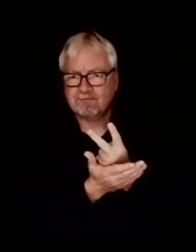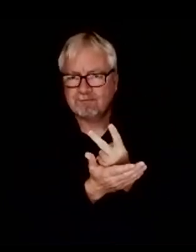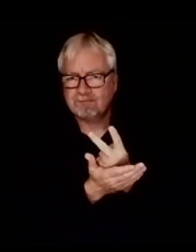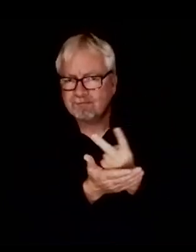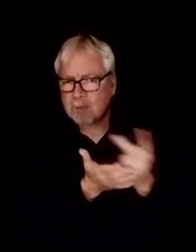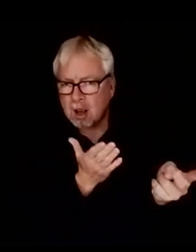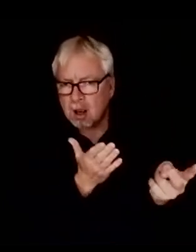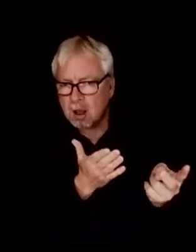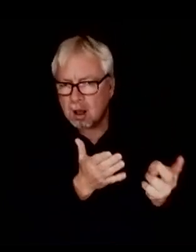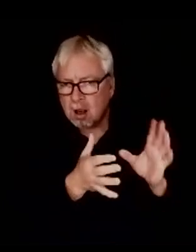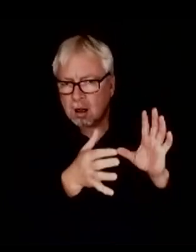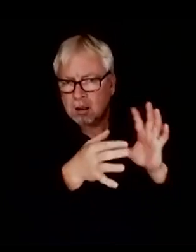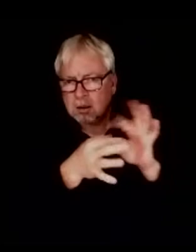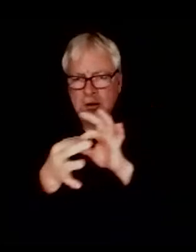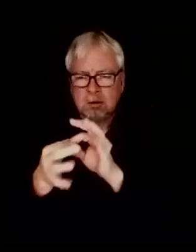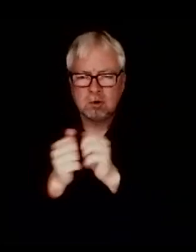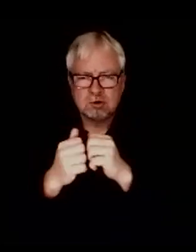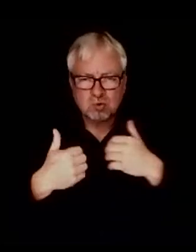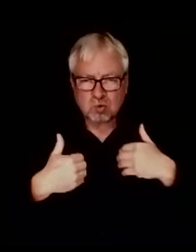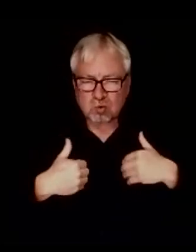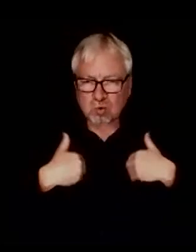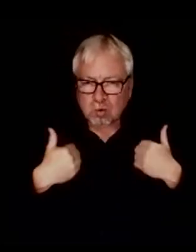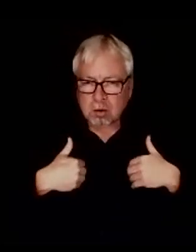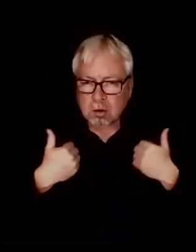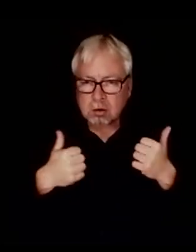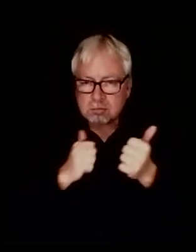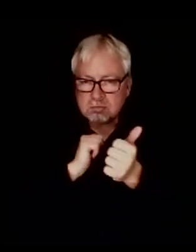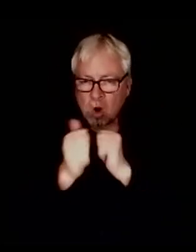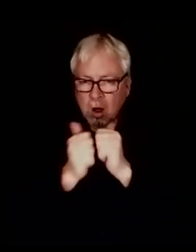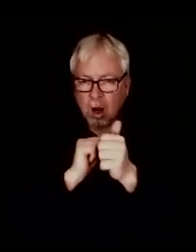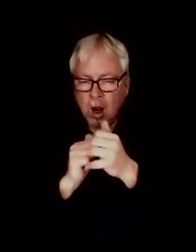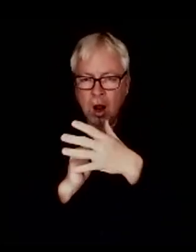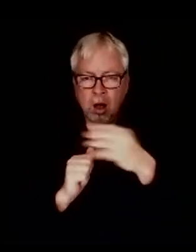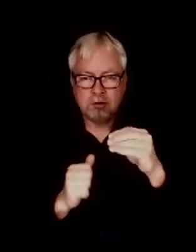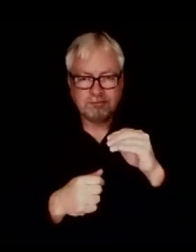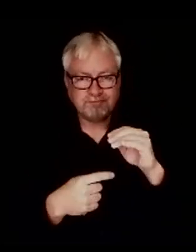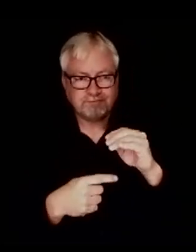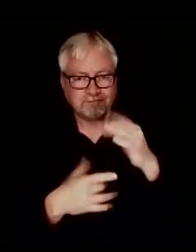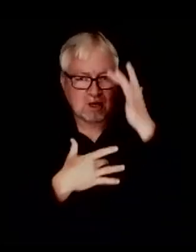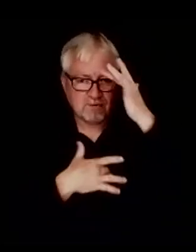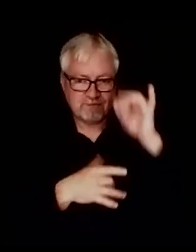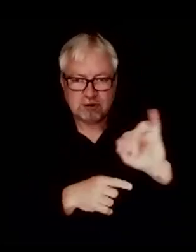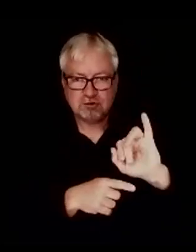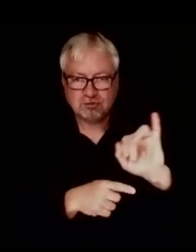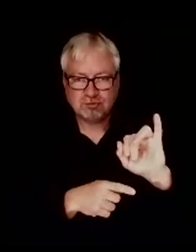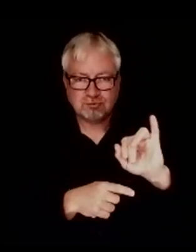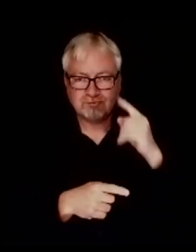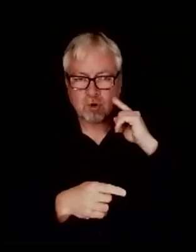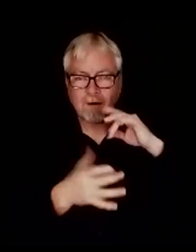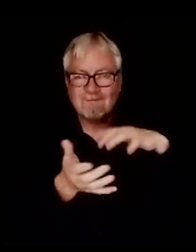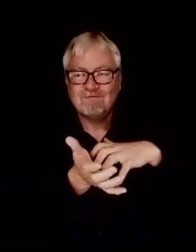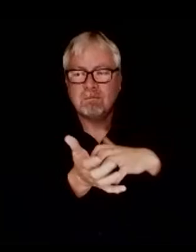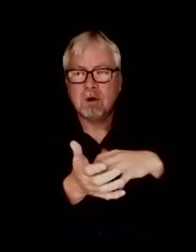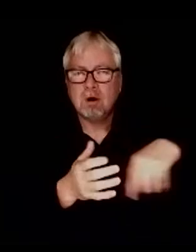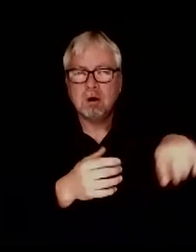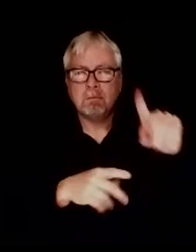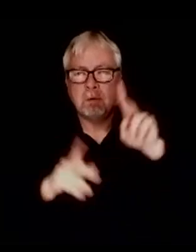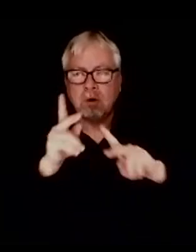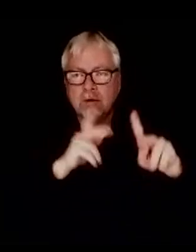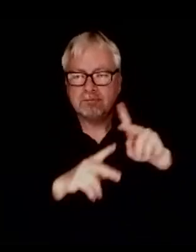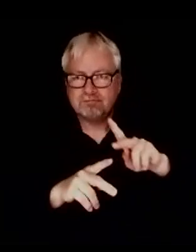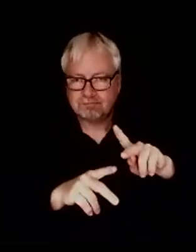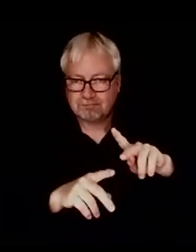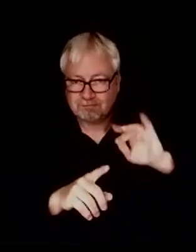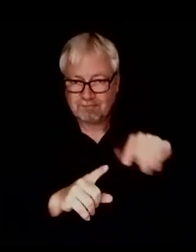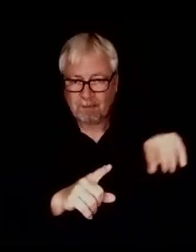sports and infections in more vulnerable people, including long-term care. And I guess I just wanted to get your response to that. Do you feel like